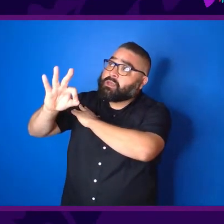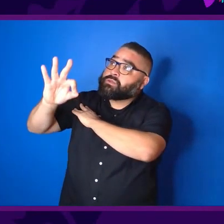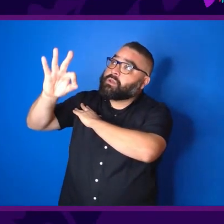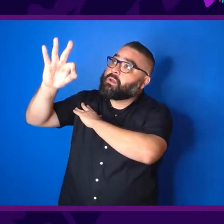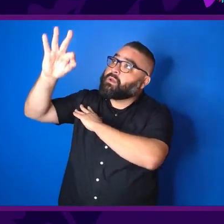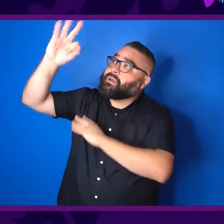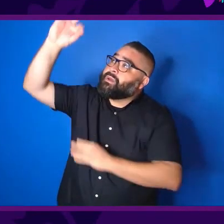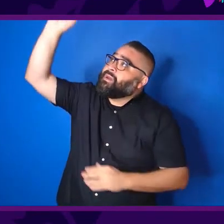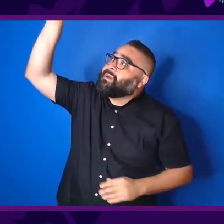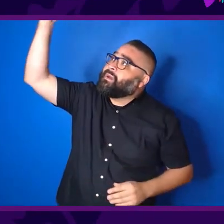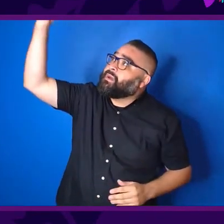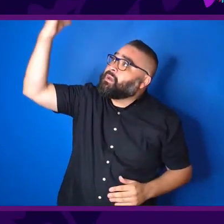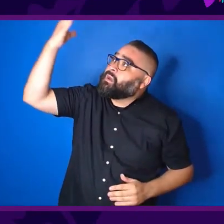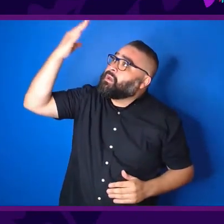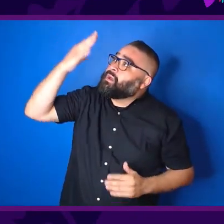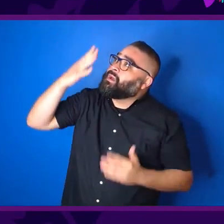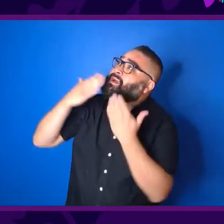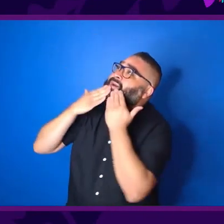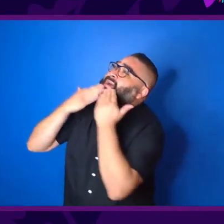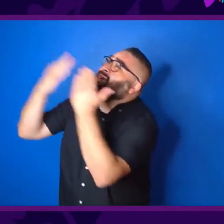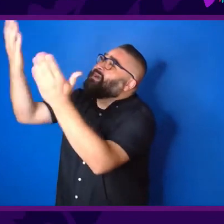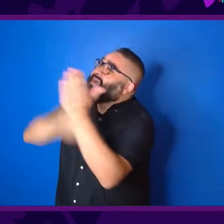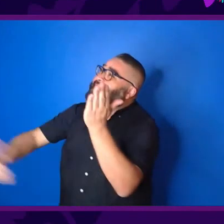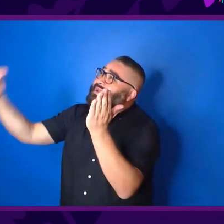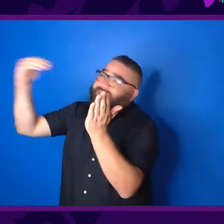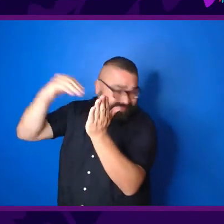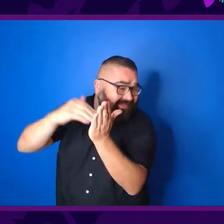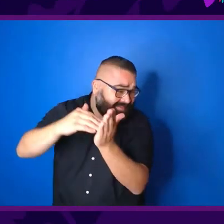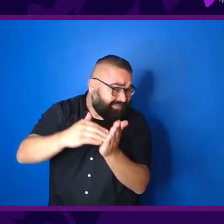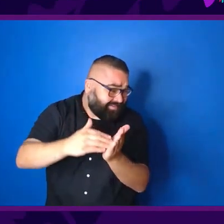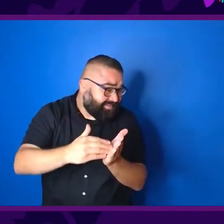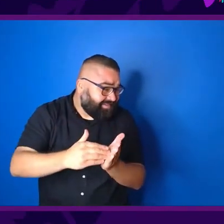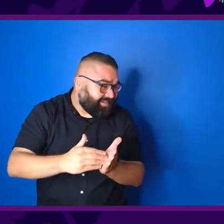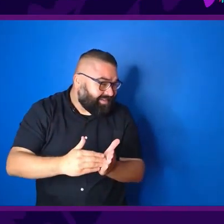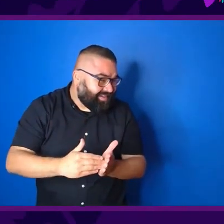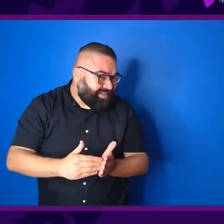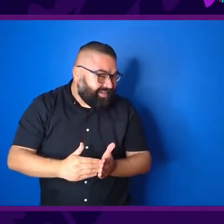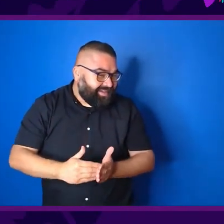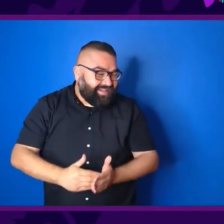amaneciendo, ya la luz del día nos dio.